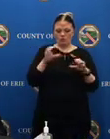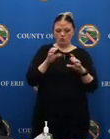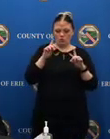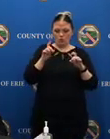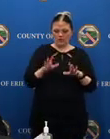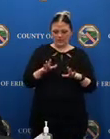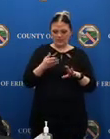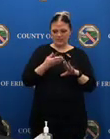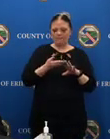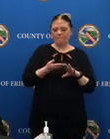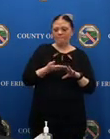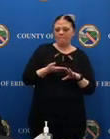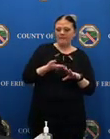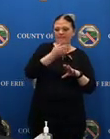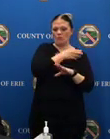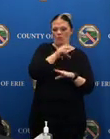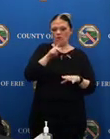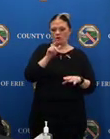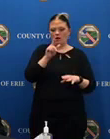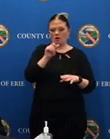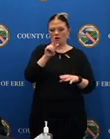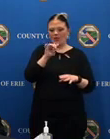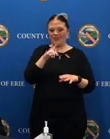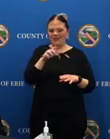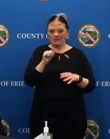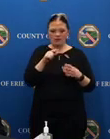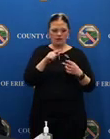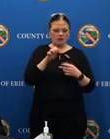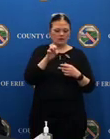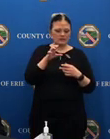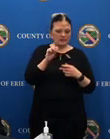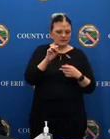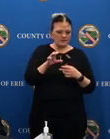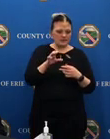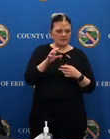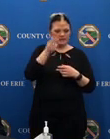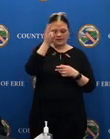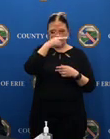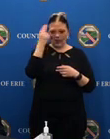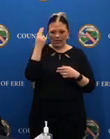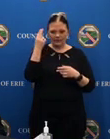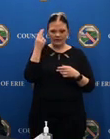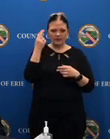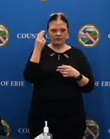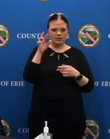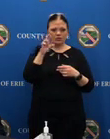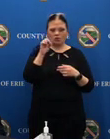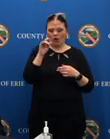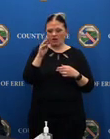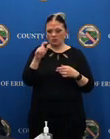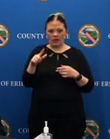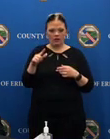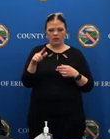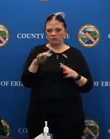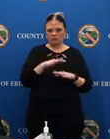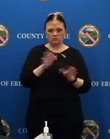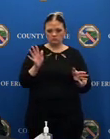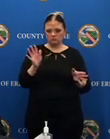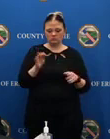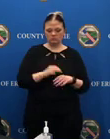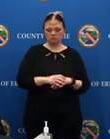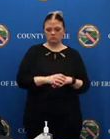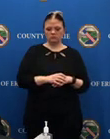testing before Kaleida and ECMC and the Catholics and Roswell Park were.